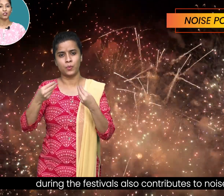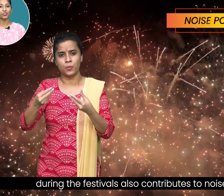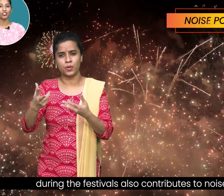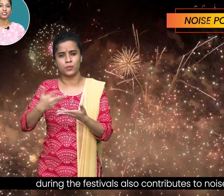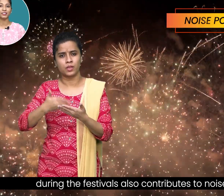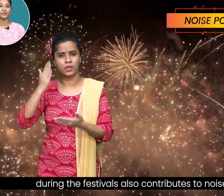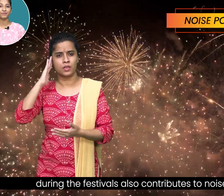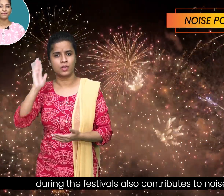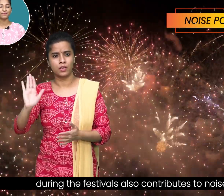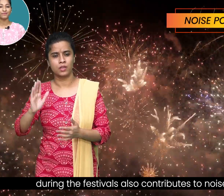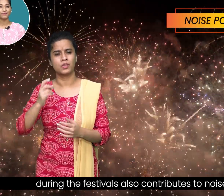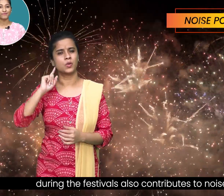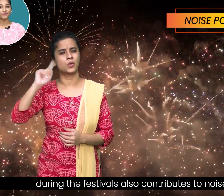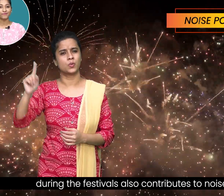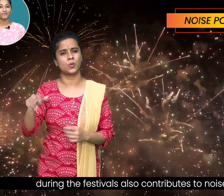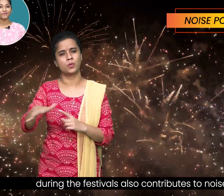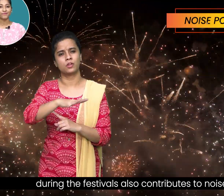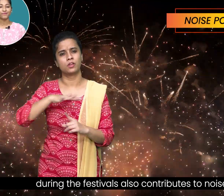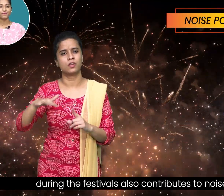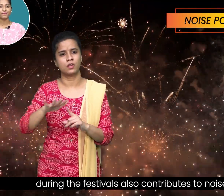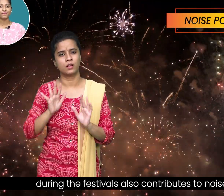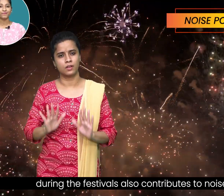noise pollution.